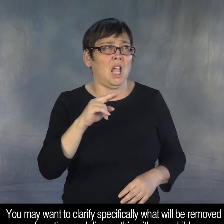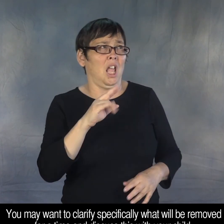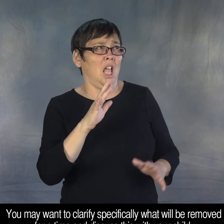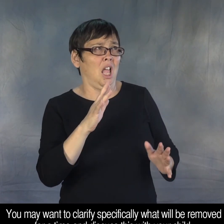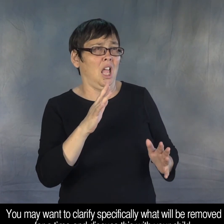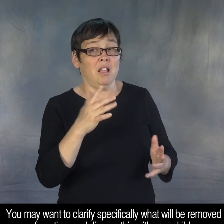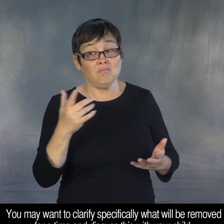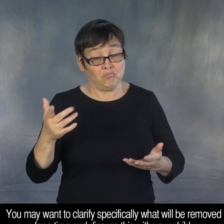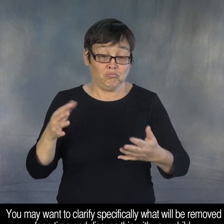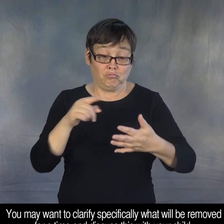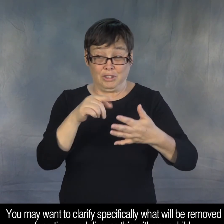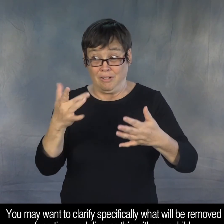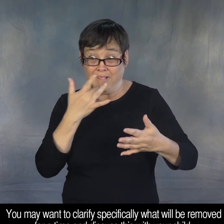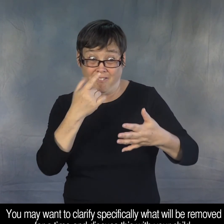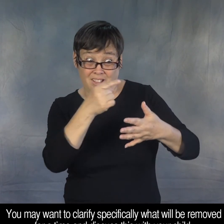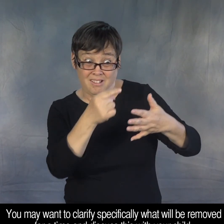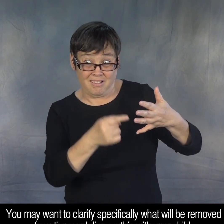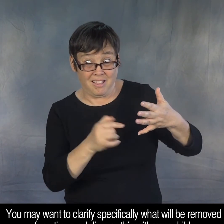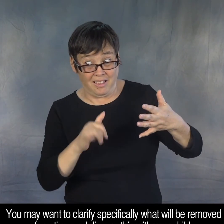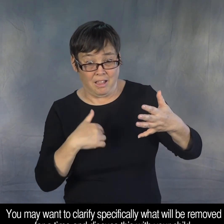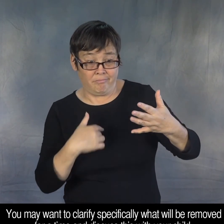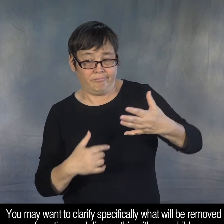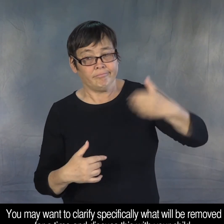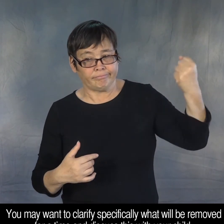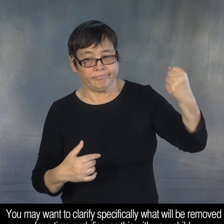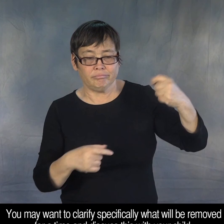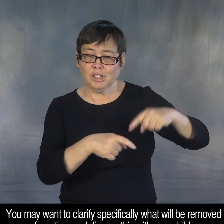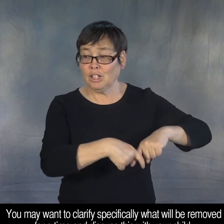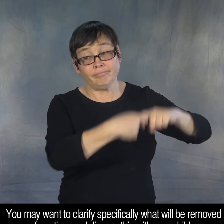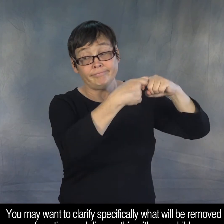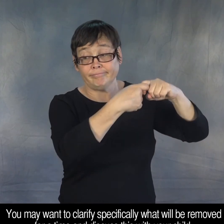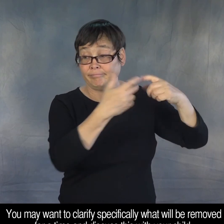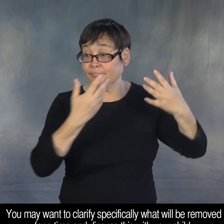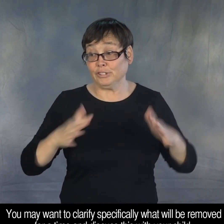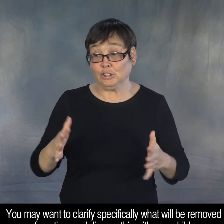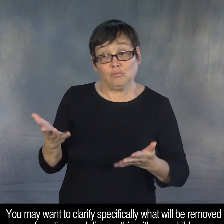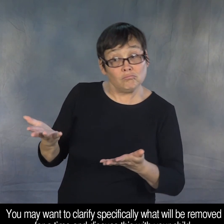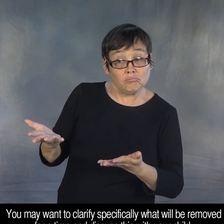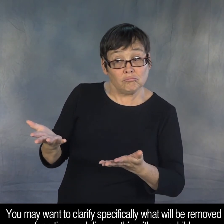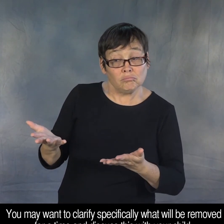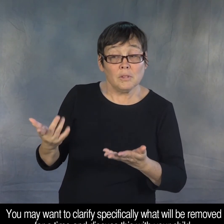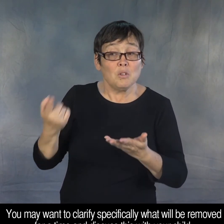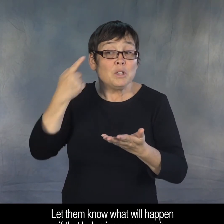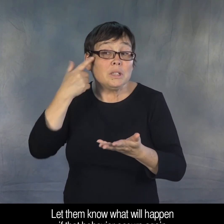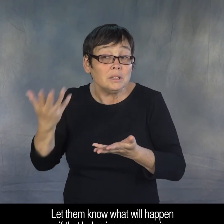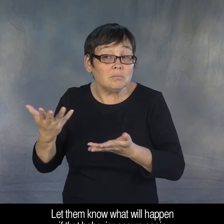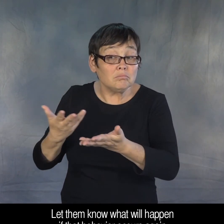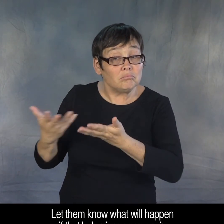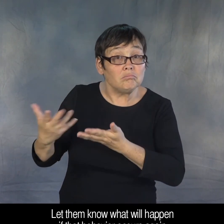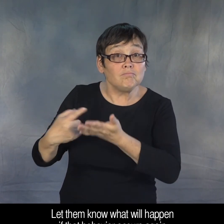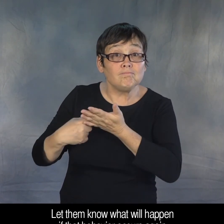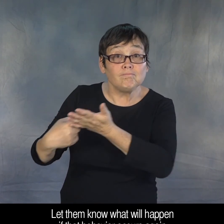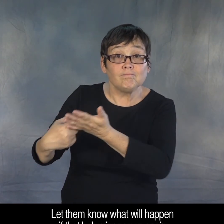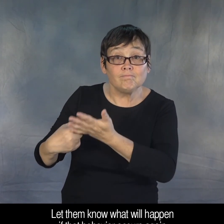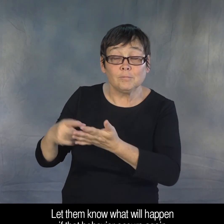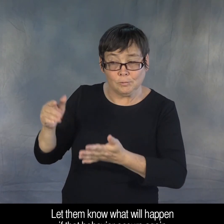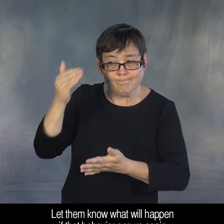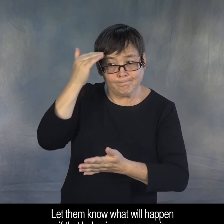want to clarify specifically what will be removed for a time and discuss this with your child. Let them know what will happen if that behavior